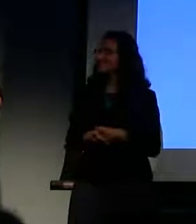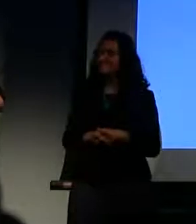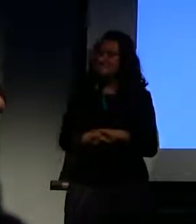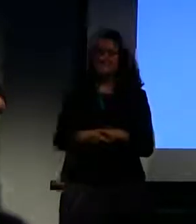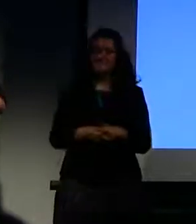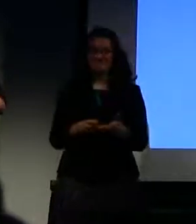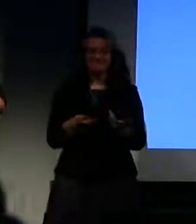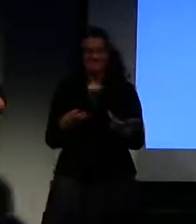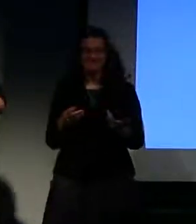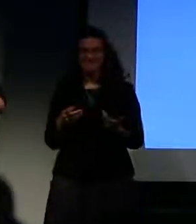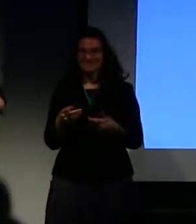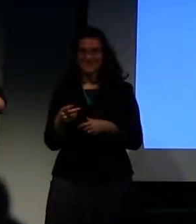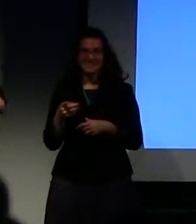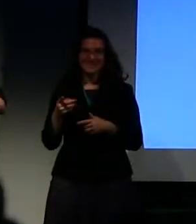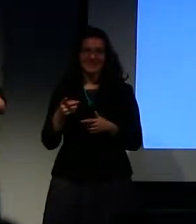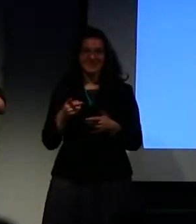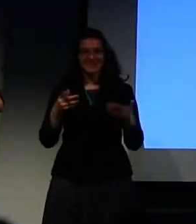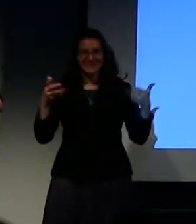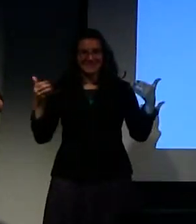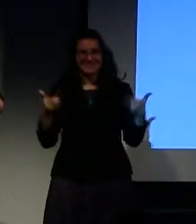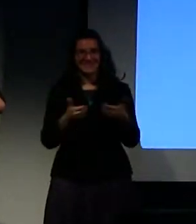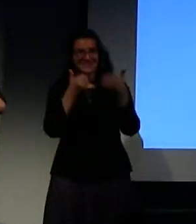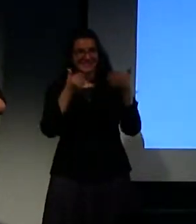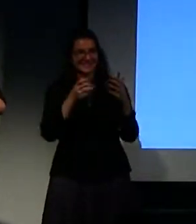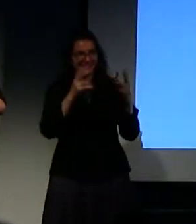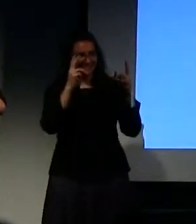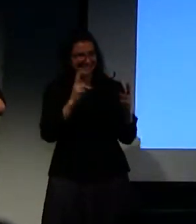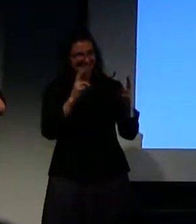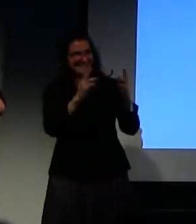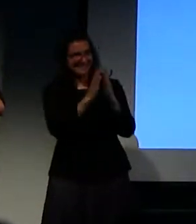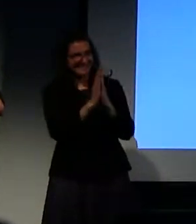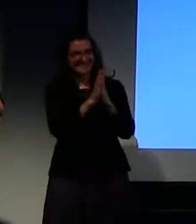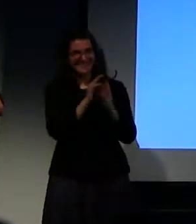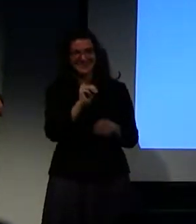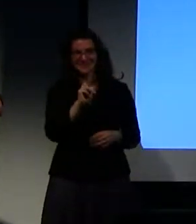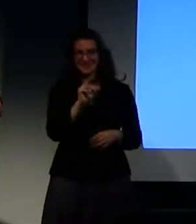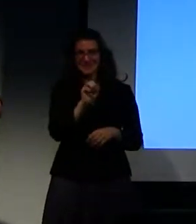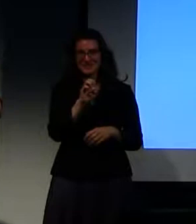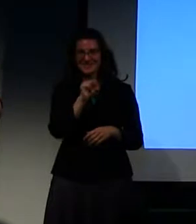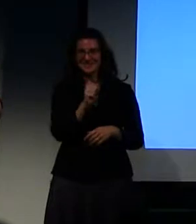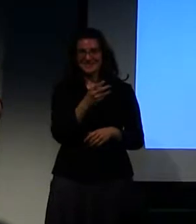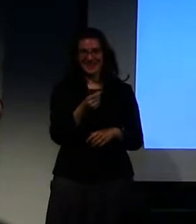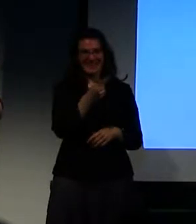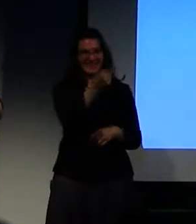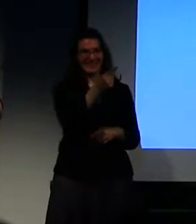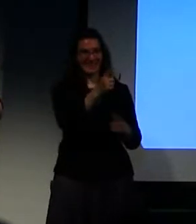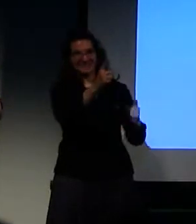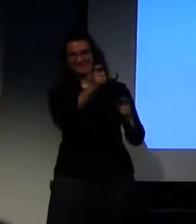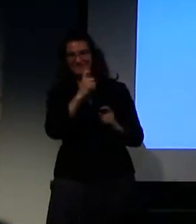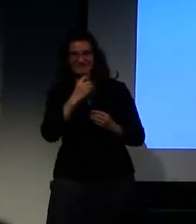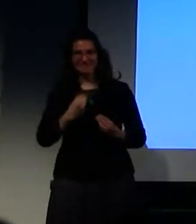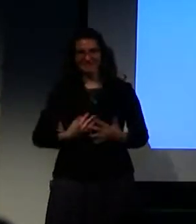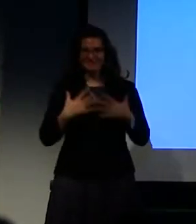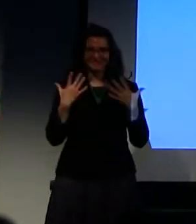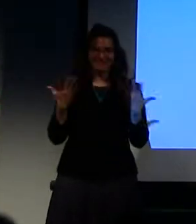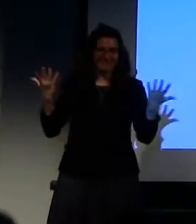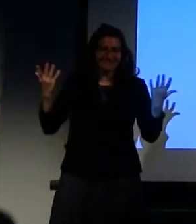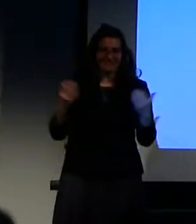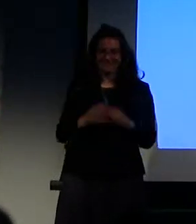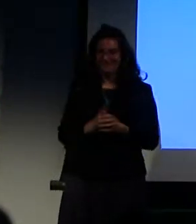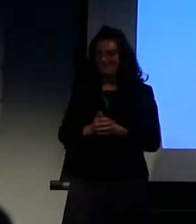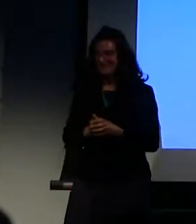you drink to the muses and they bestow wisdom. No,